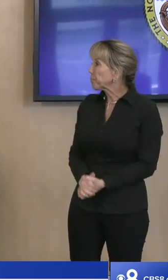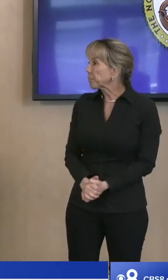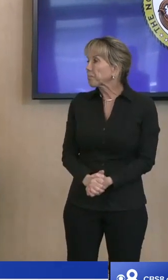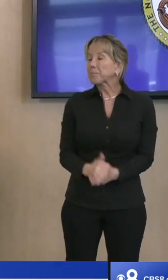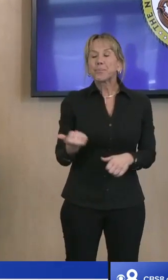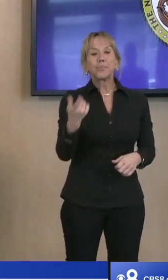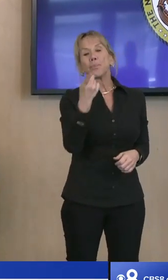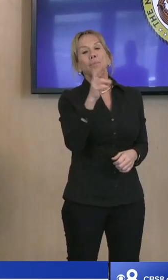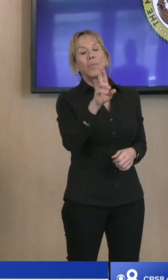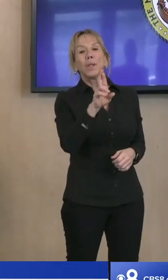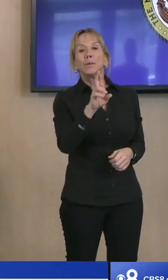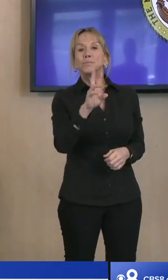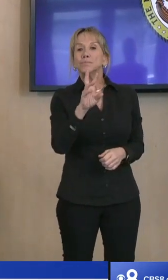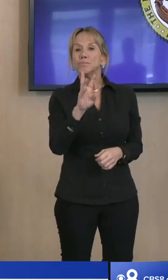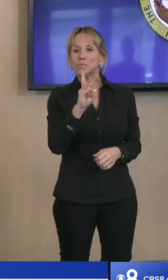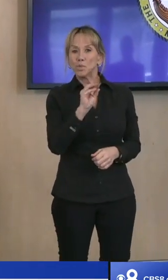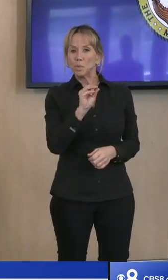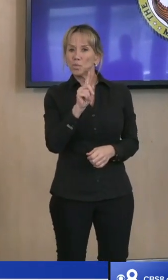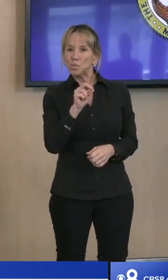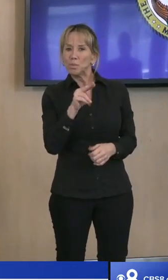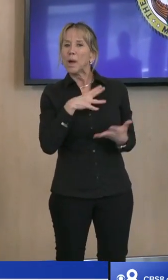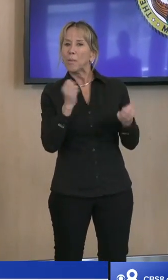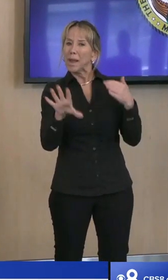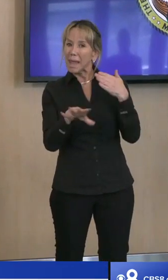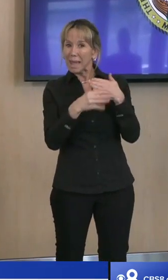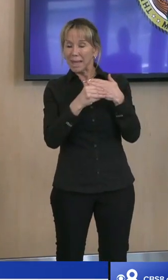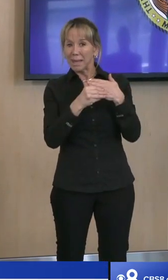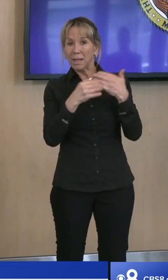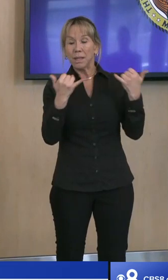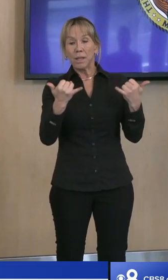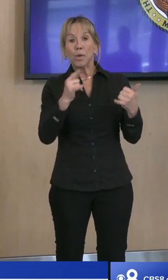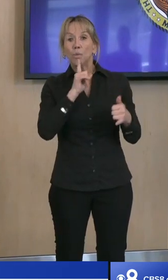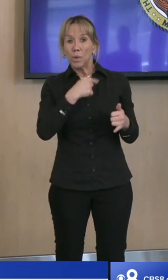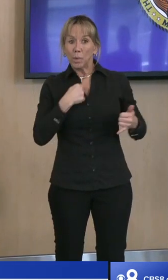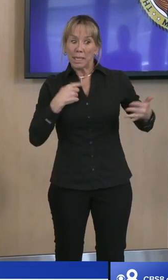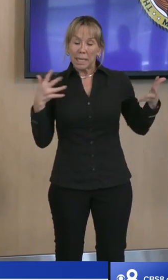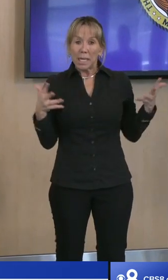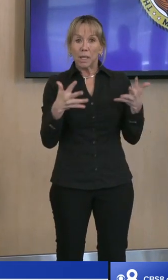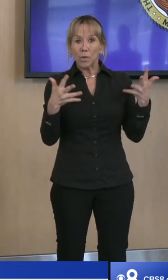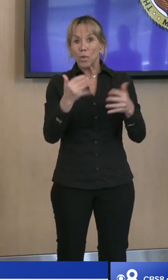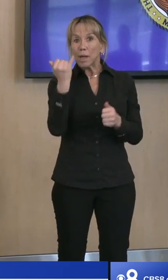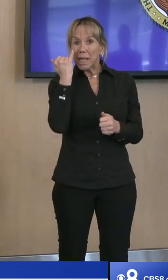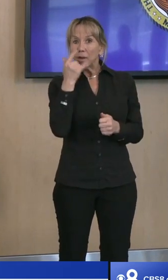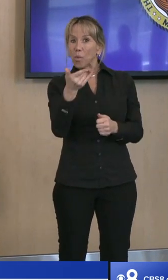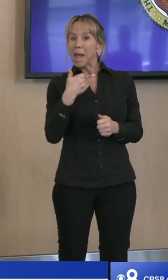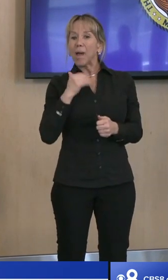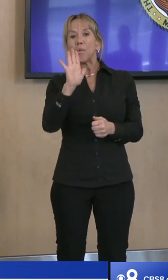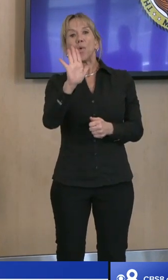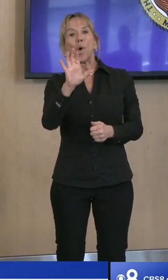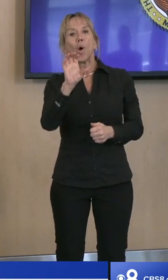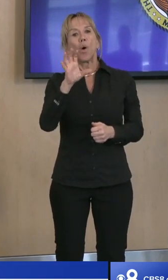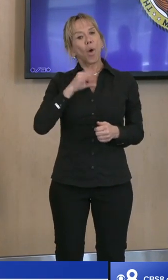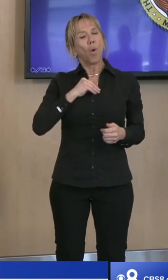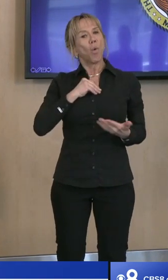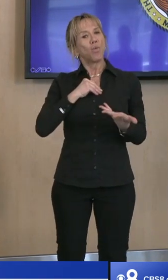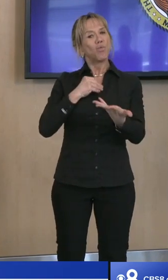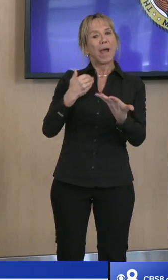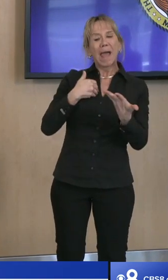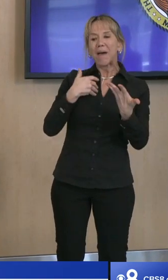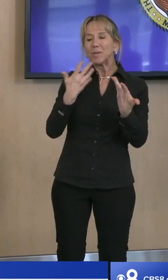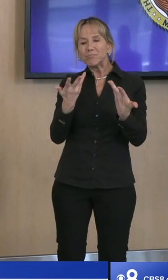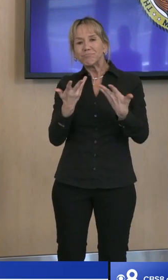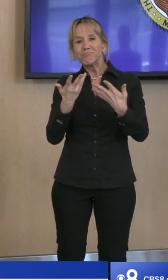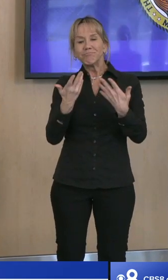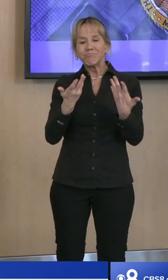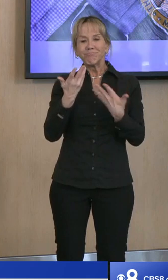This is Dr. Wooten. I'd just like to add that we are encouraging individuals that they have their own masks that are in these